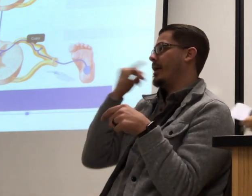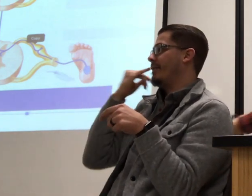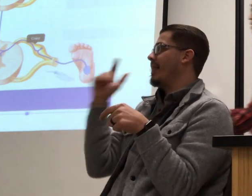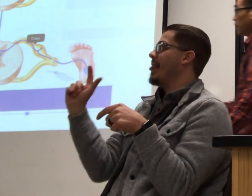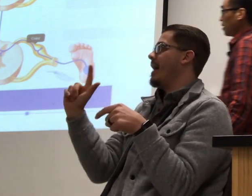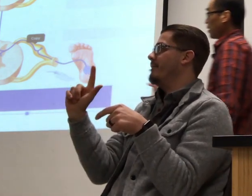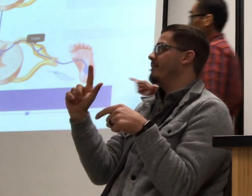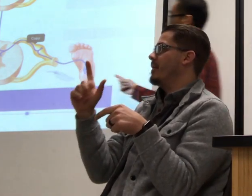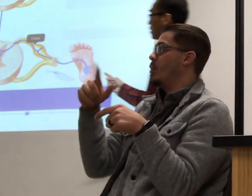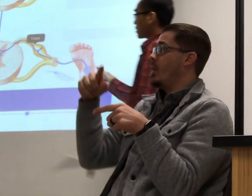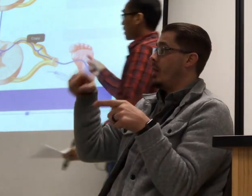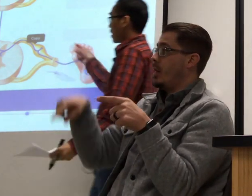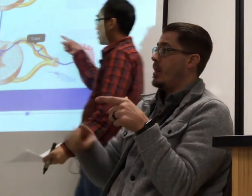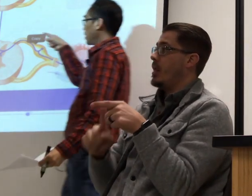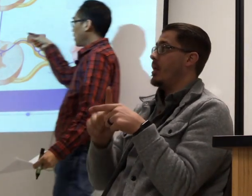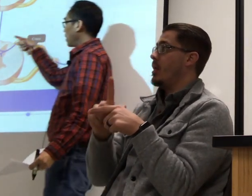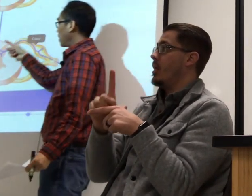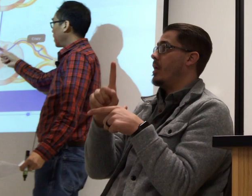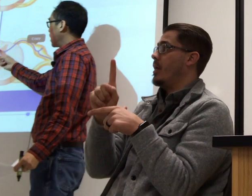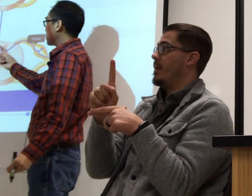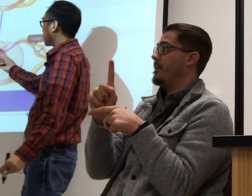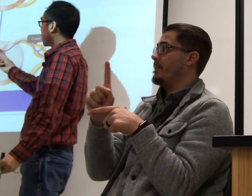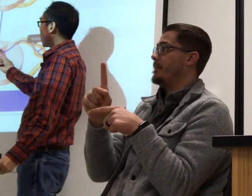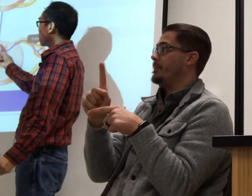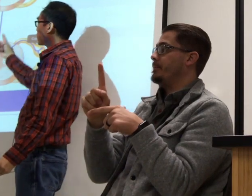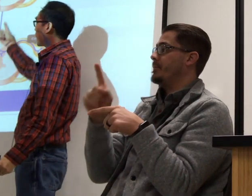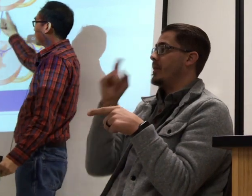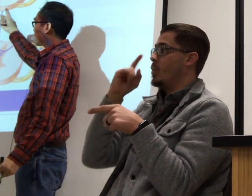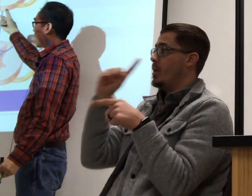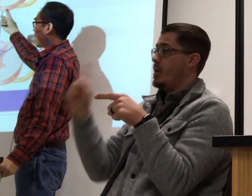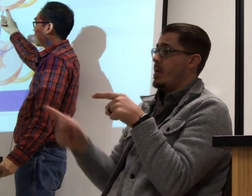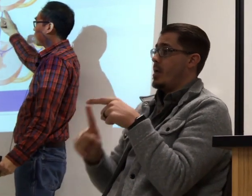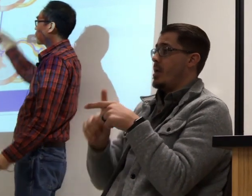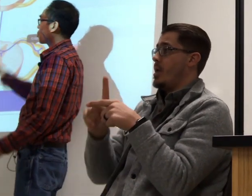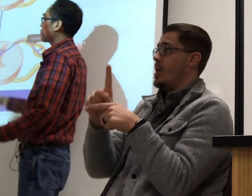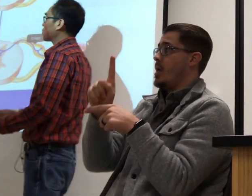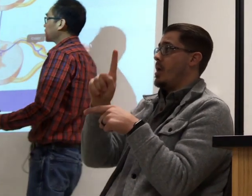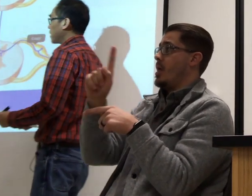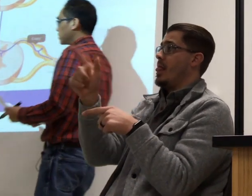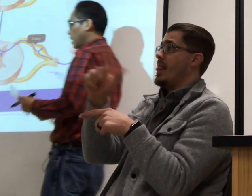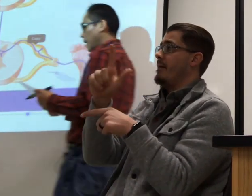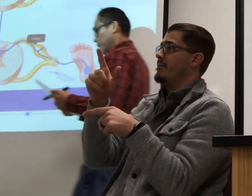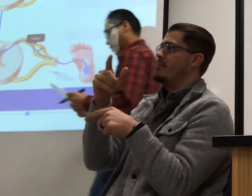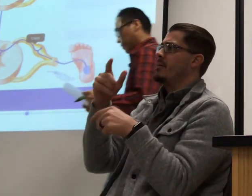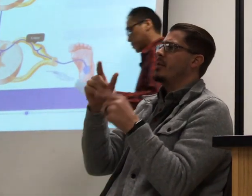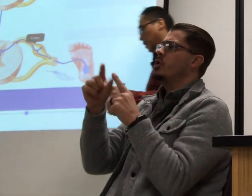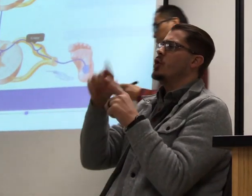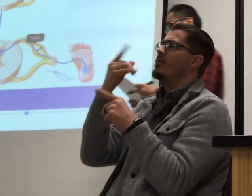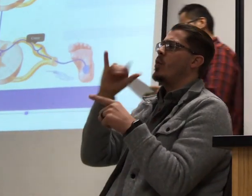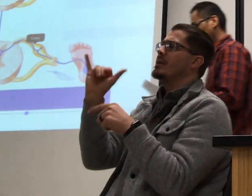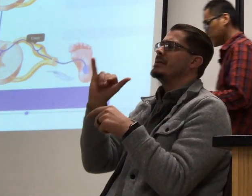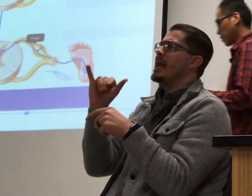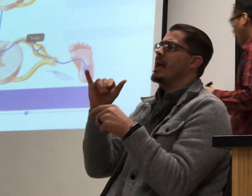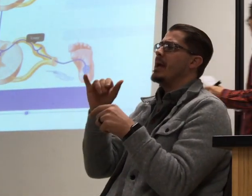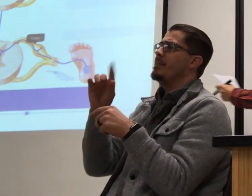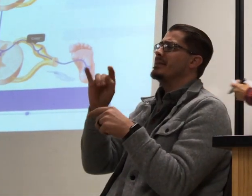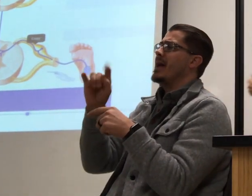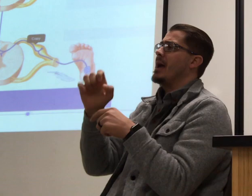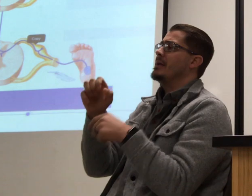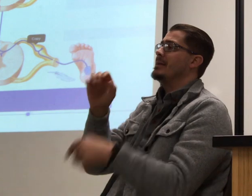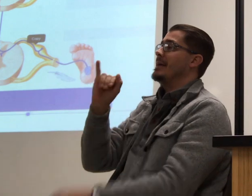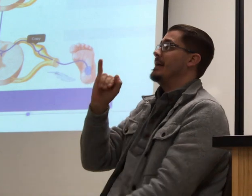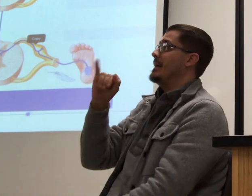side. It's going to ascend on the same side. And the term for same side in this lecture is